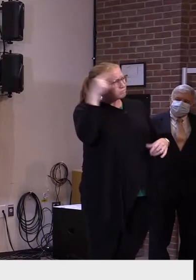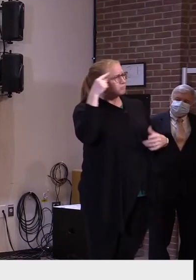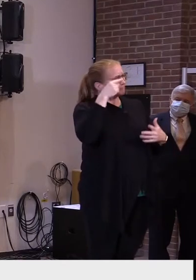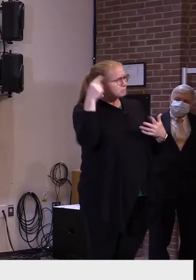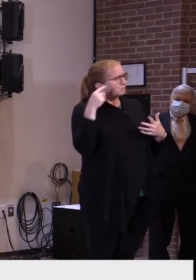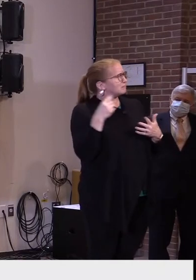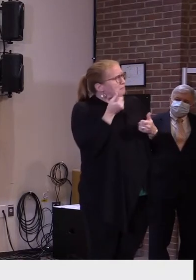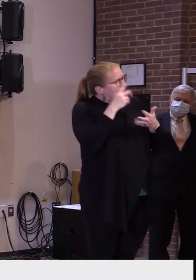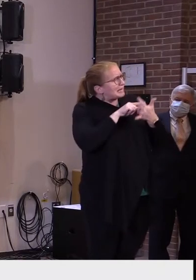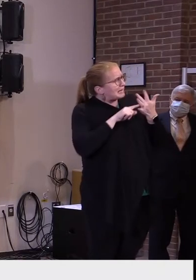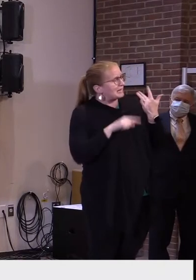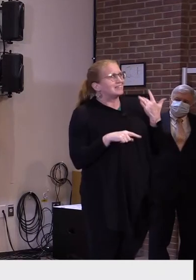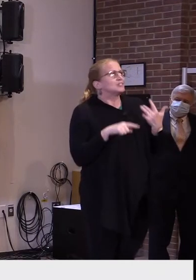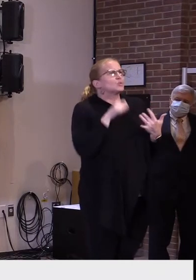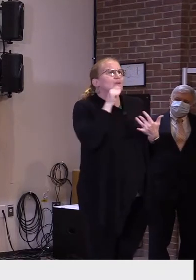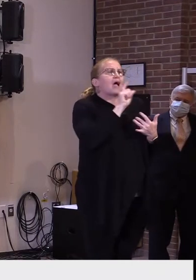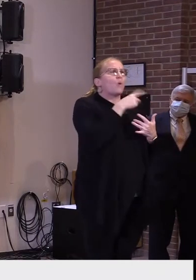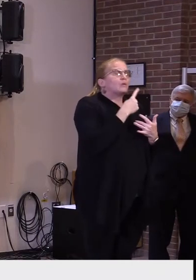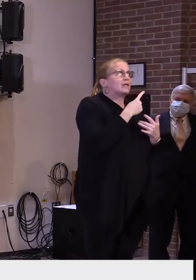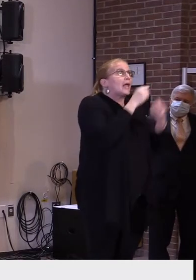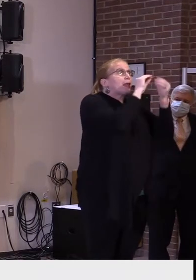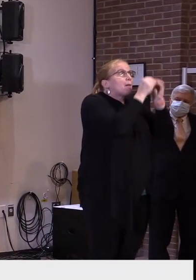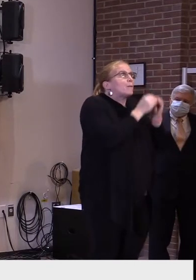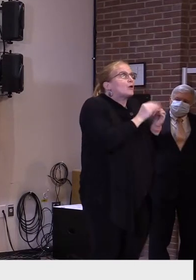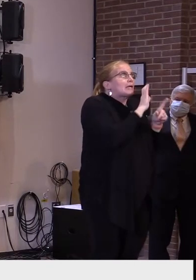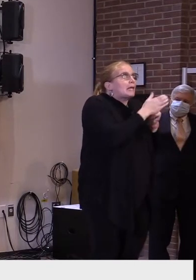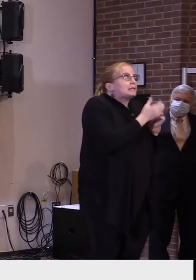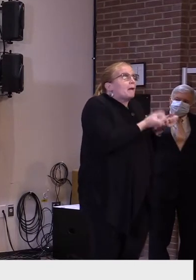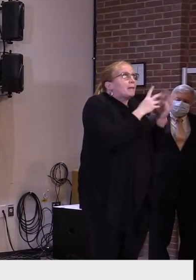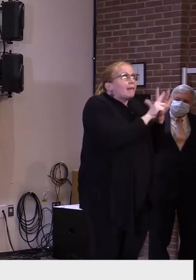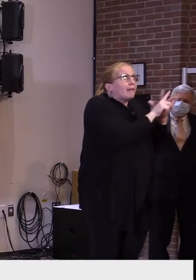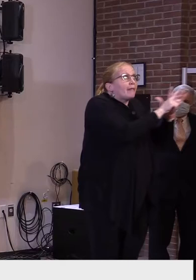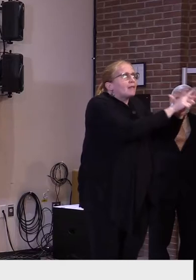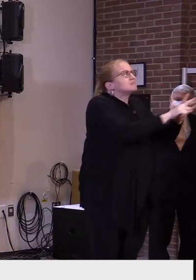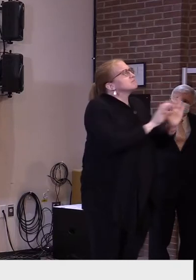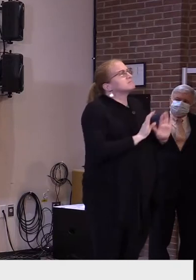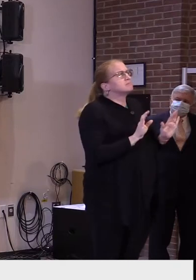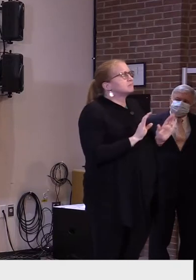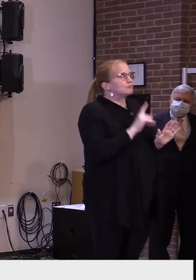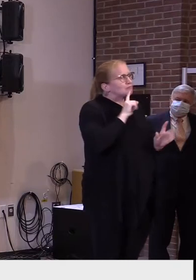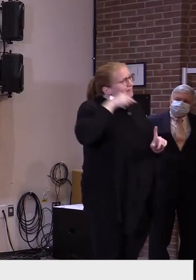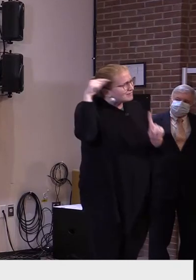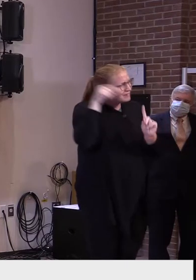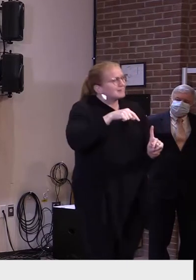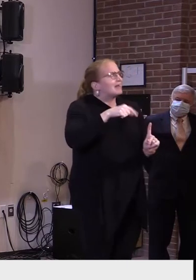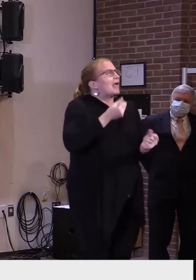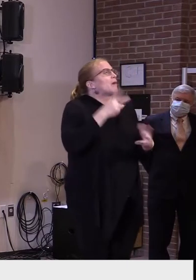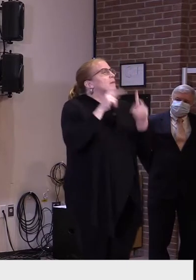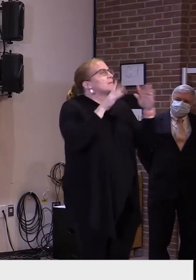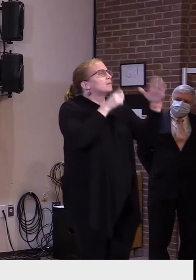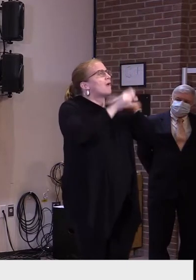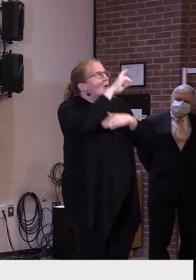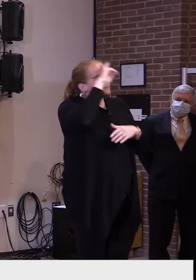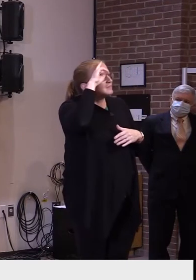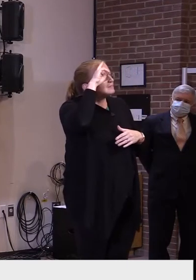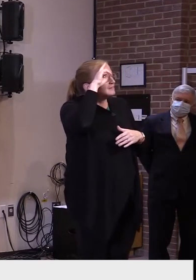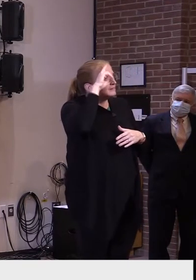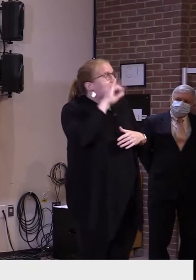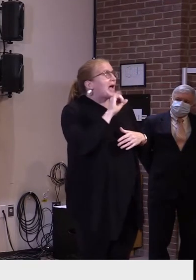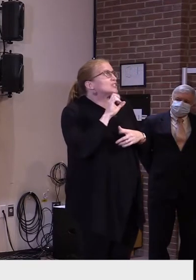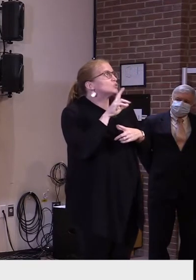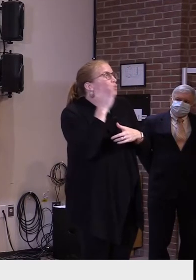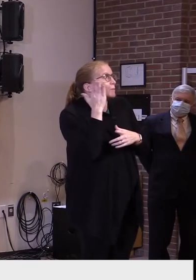cases. Focus on the real the real number, and that's the hospitalizations and the